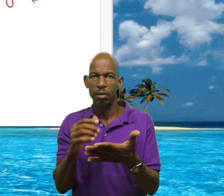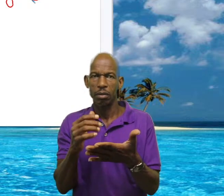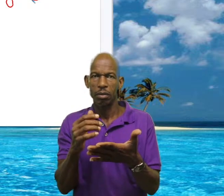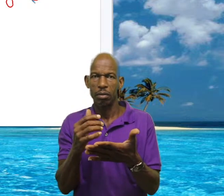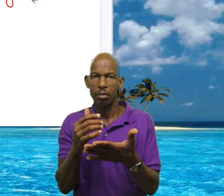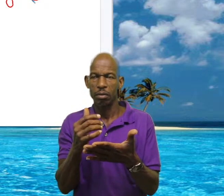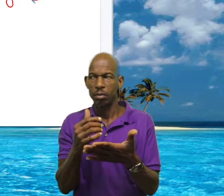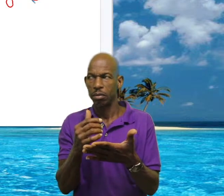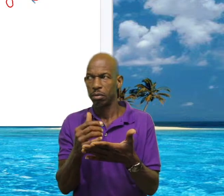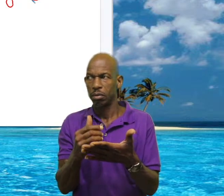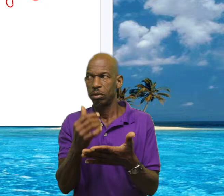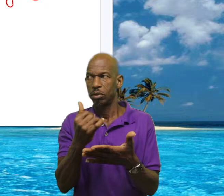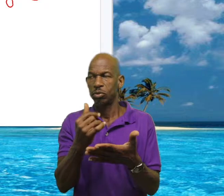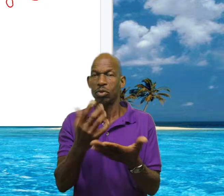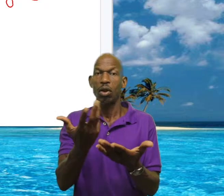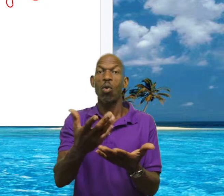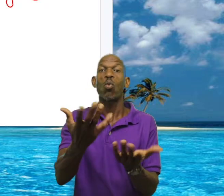So I'm going to find,